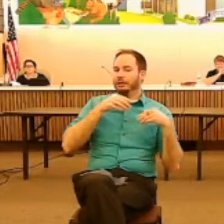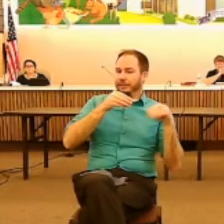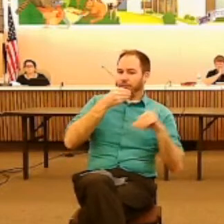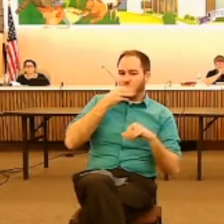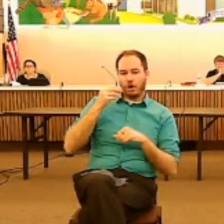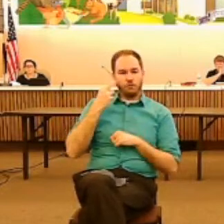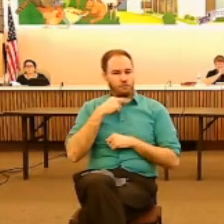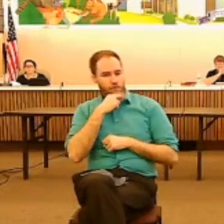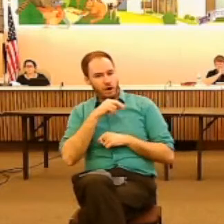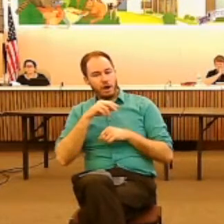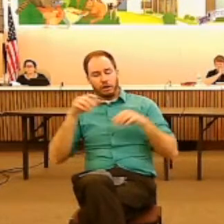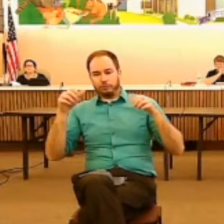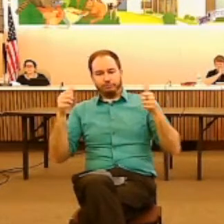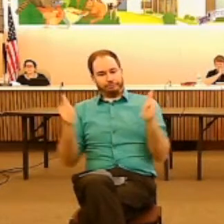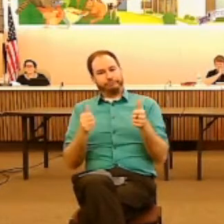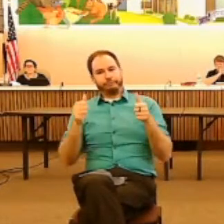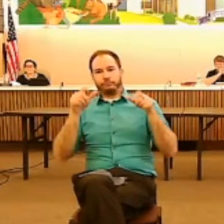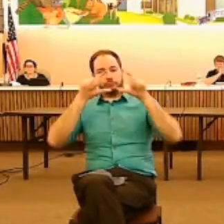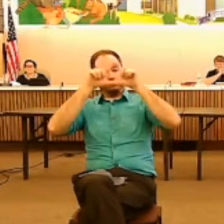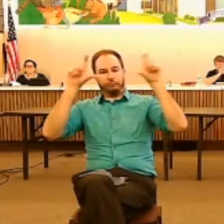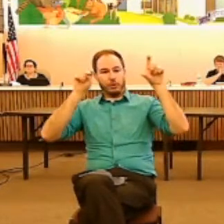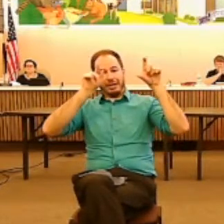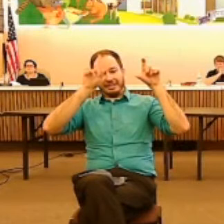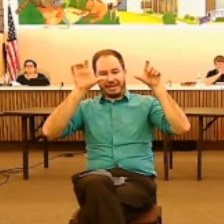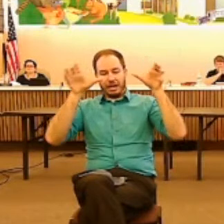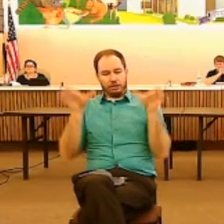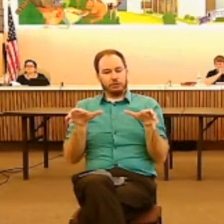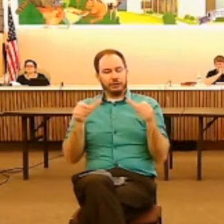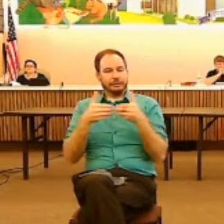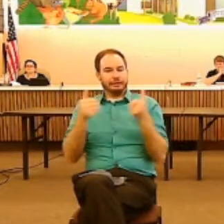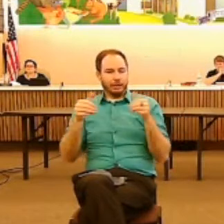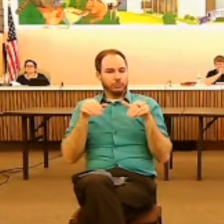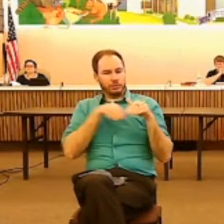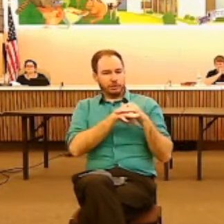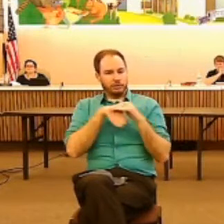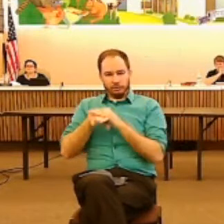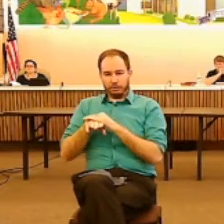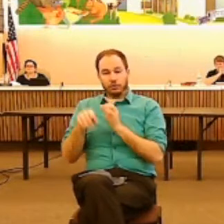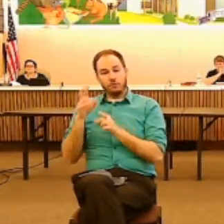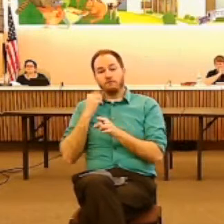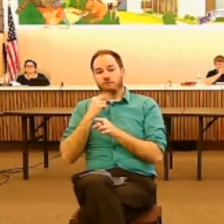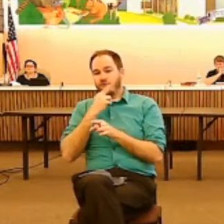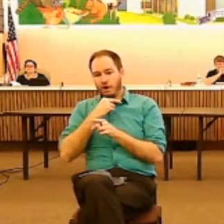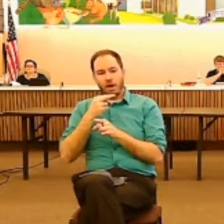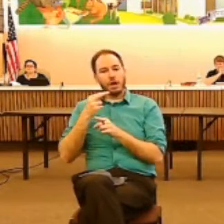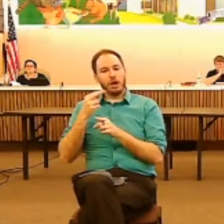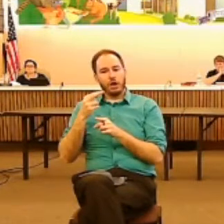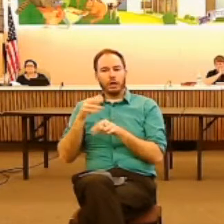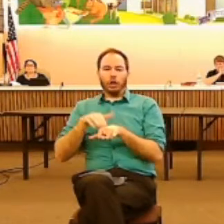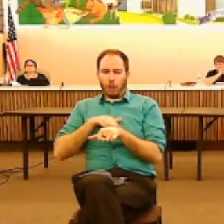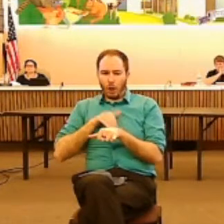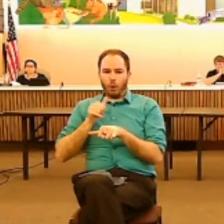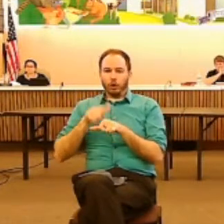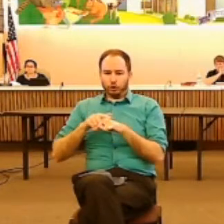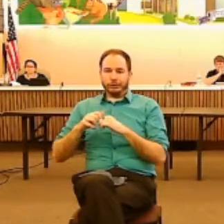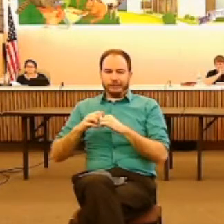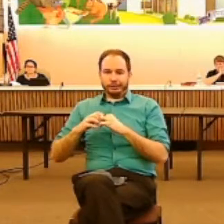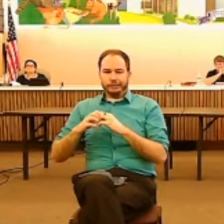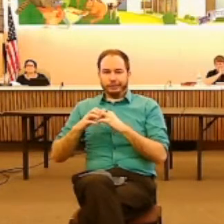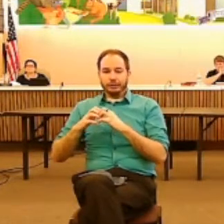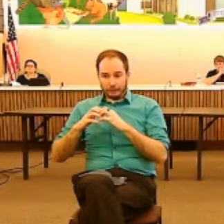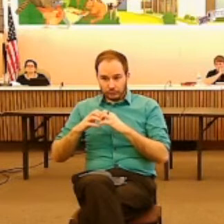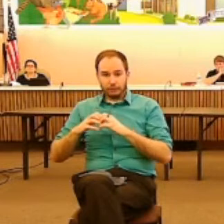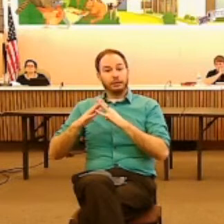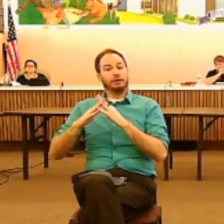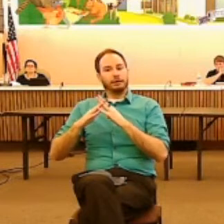and it's under Namaste, same name. Mhm. But the restaurant was up and coming slowly, but since we have picked up,